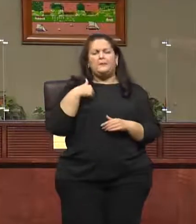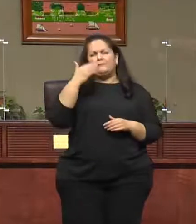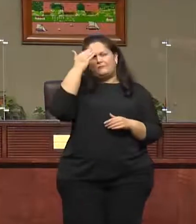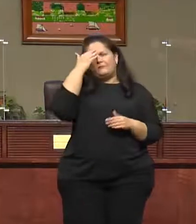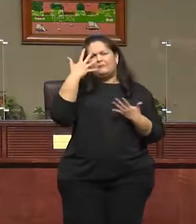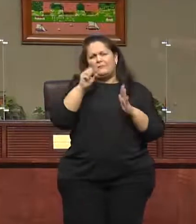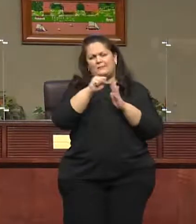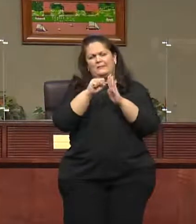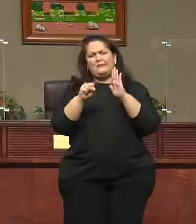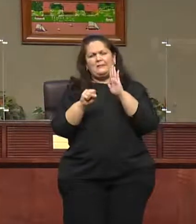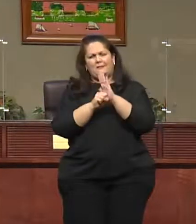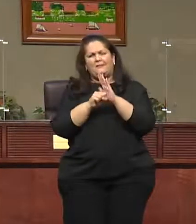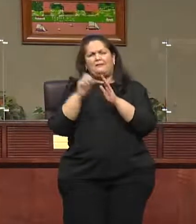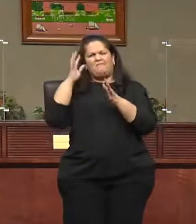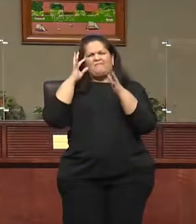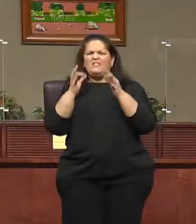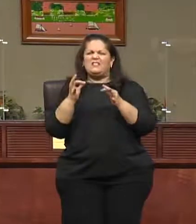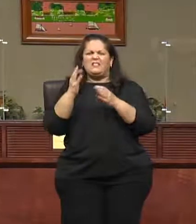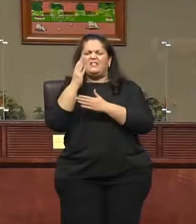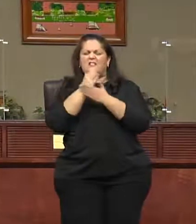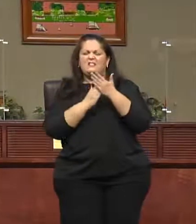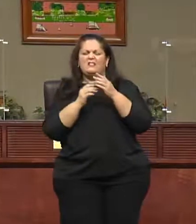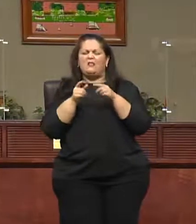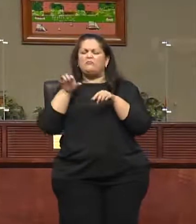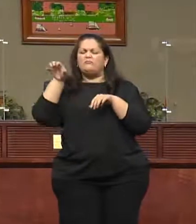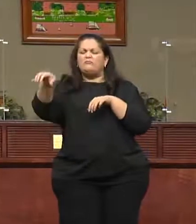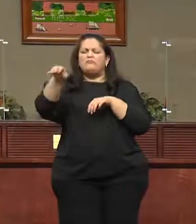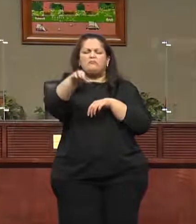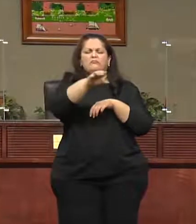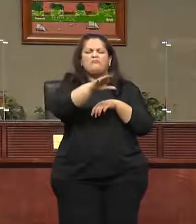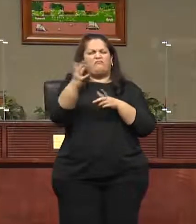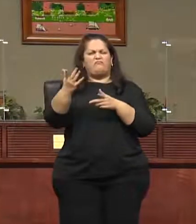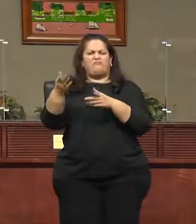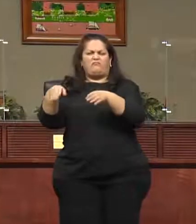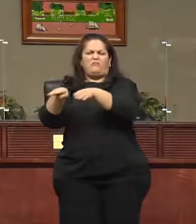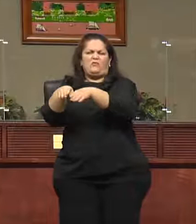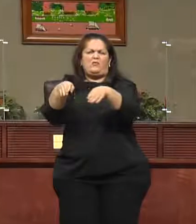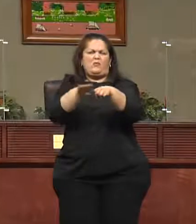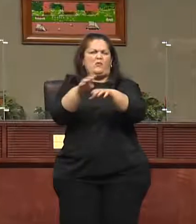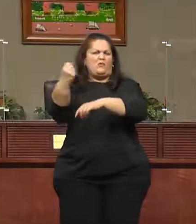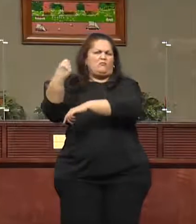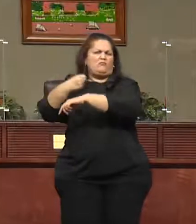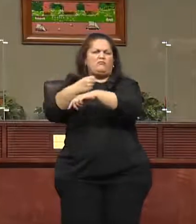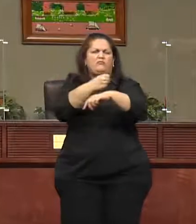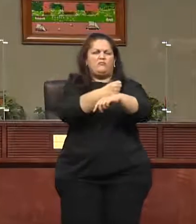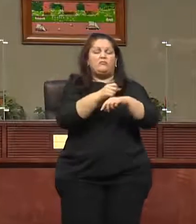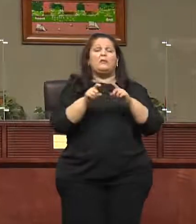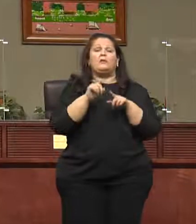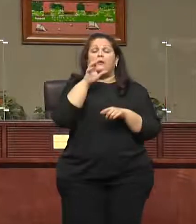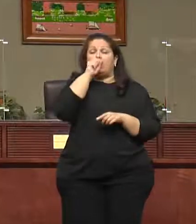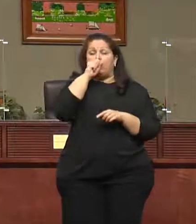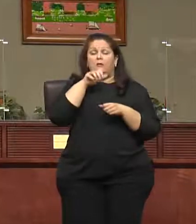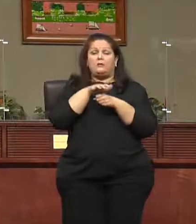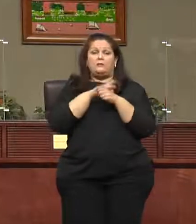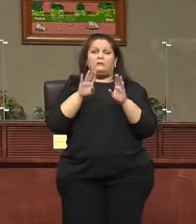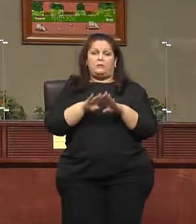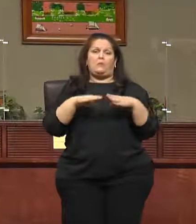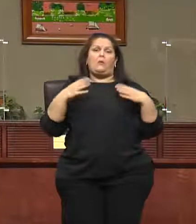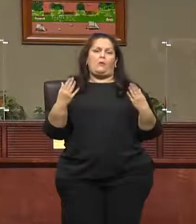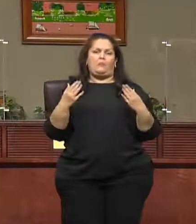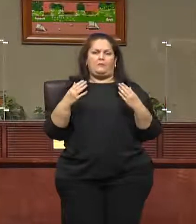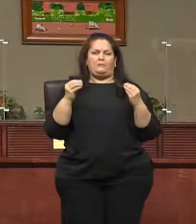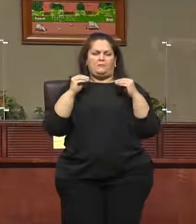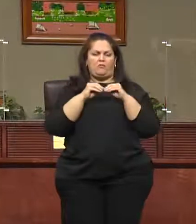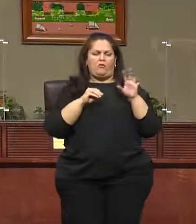shut down some of the satellite sites this week, but Orange County opened up satellite